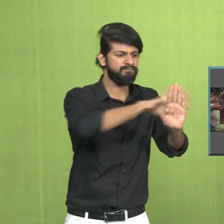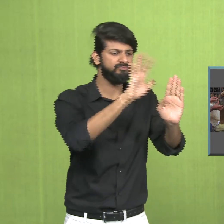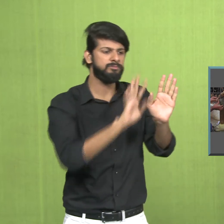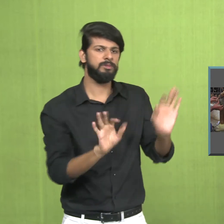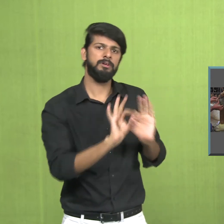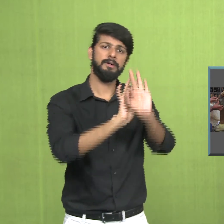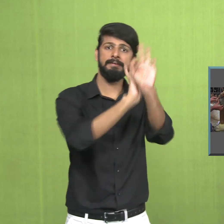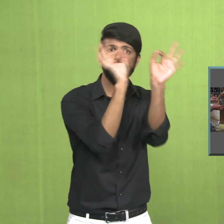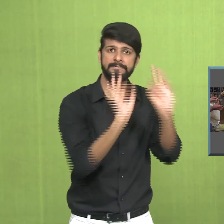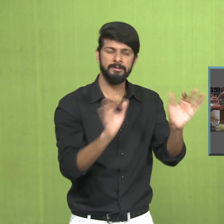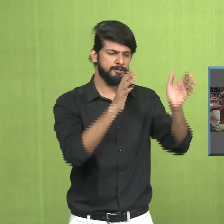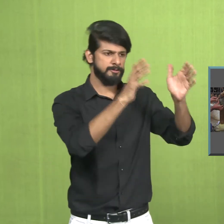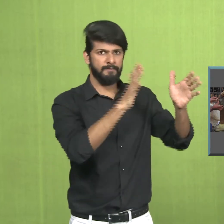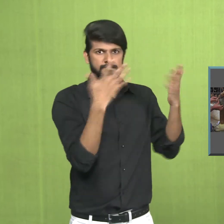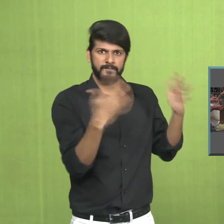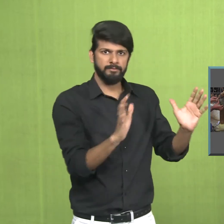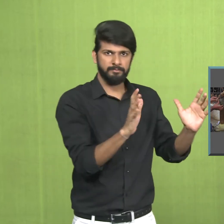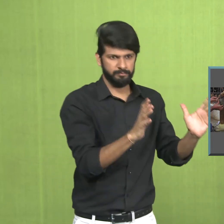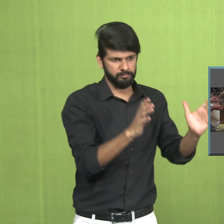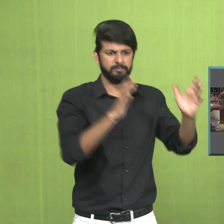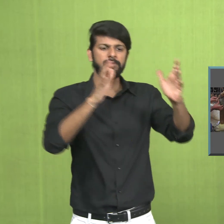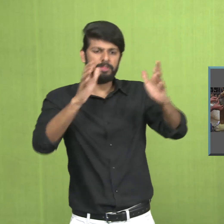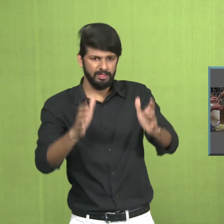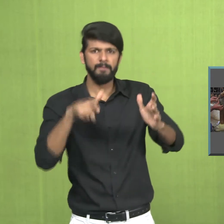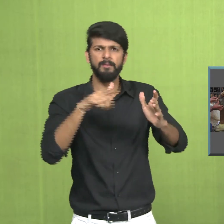this, to ensure that it is enveloped.